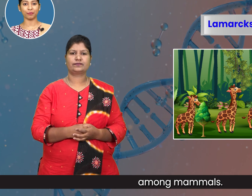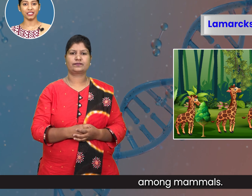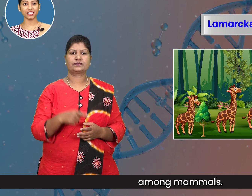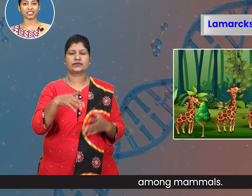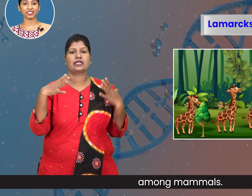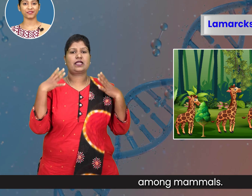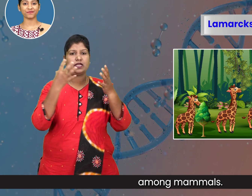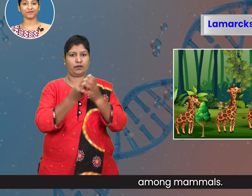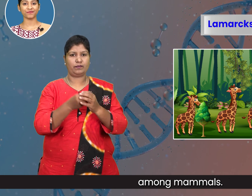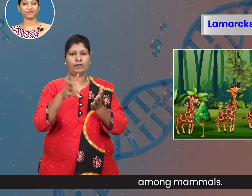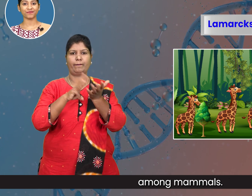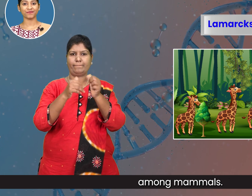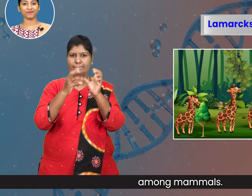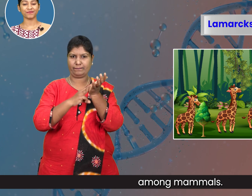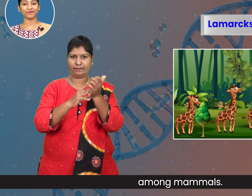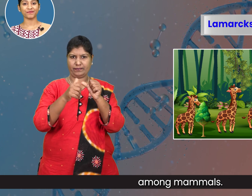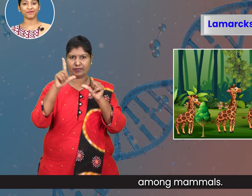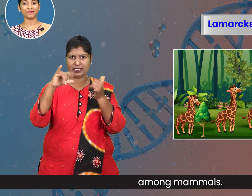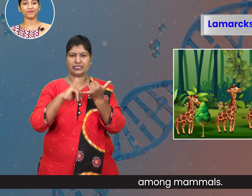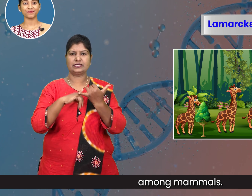Among mammals,